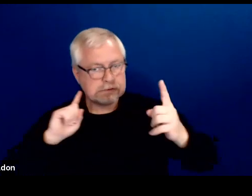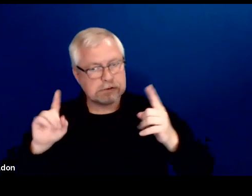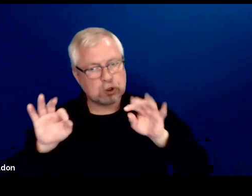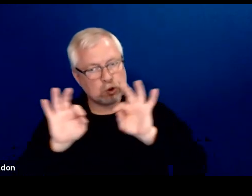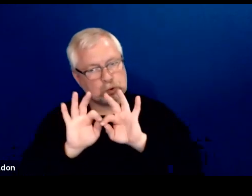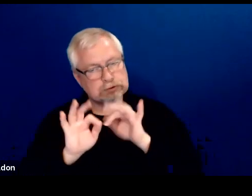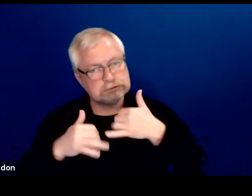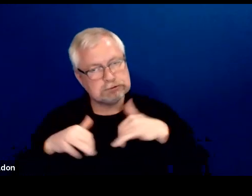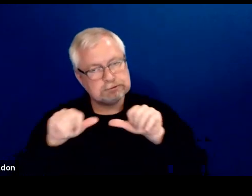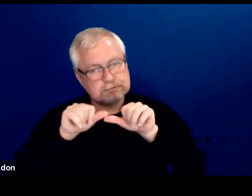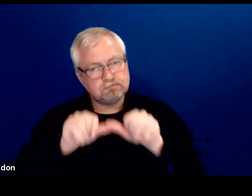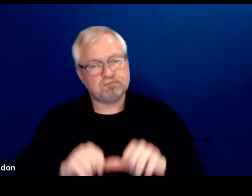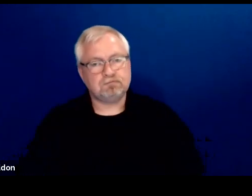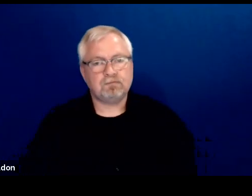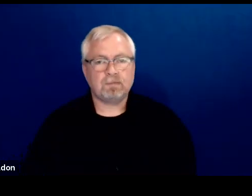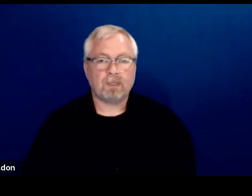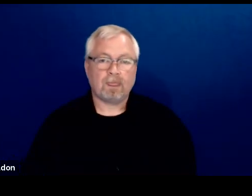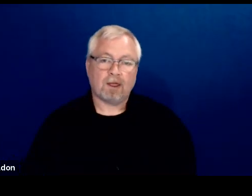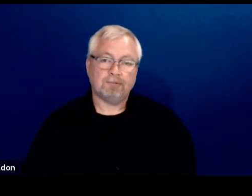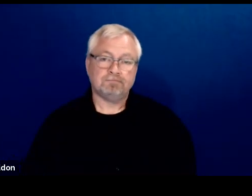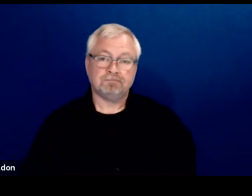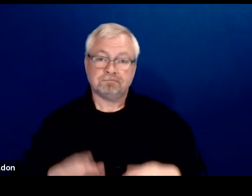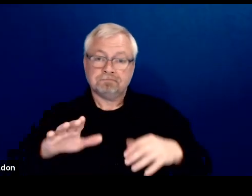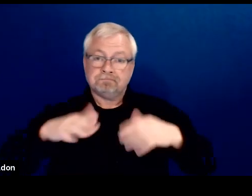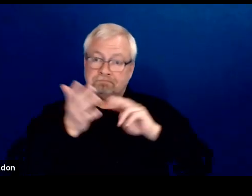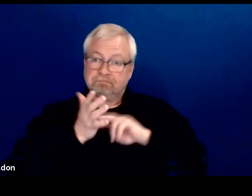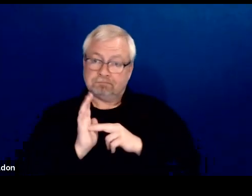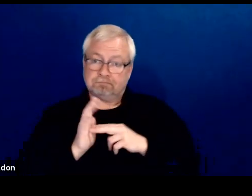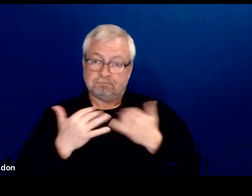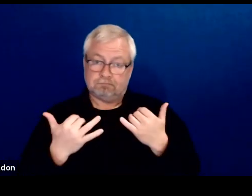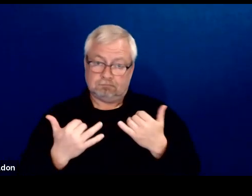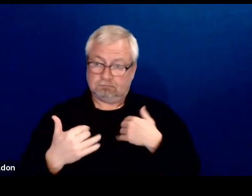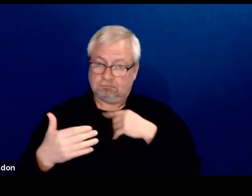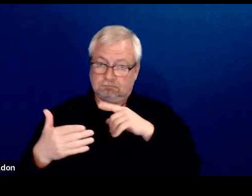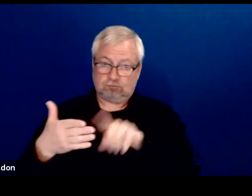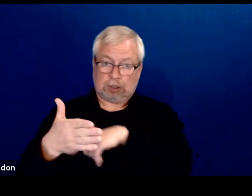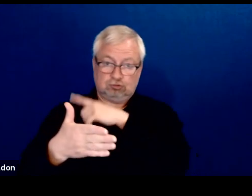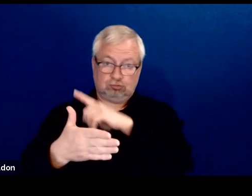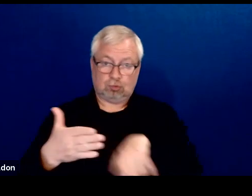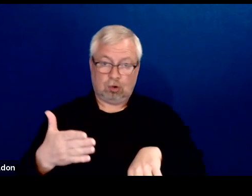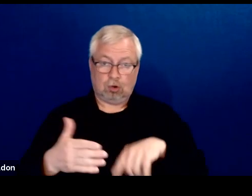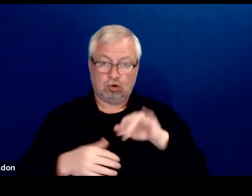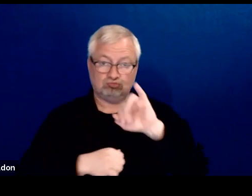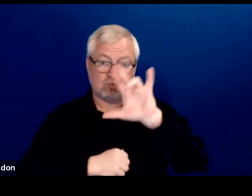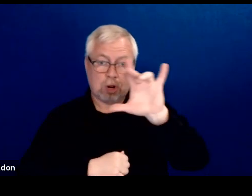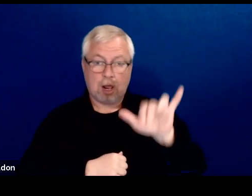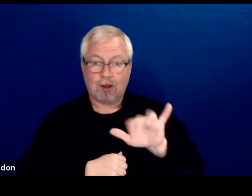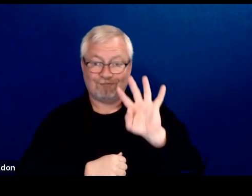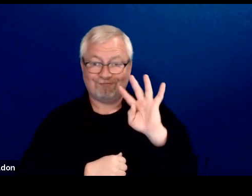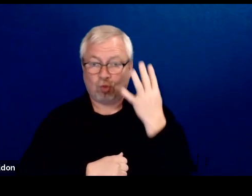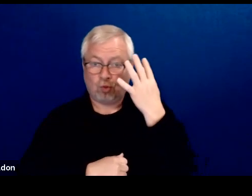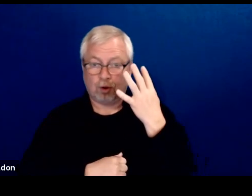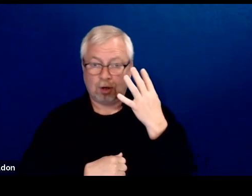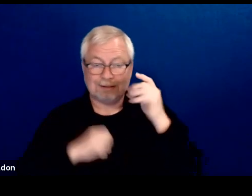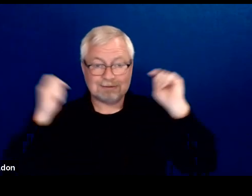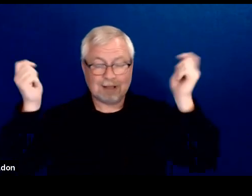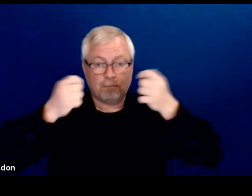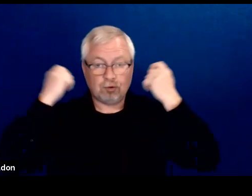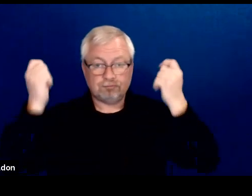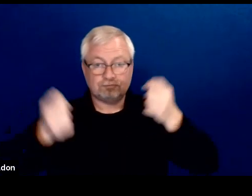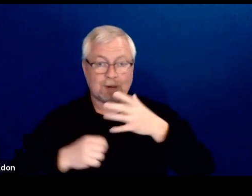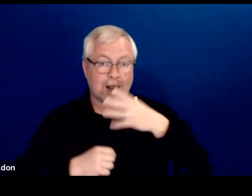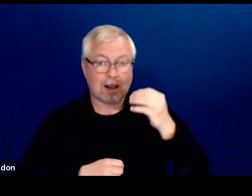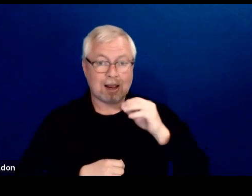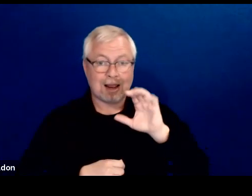cabin trips now? Is that what that looks like when you see that June, July peak? Well, we hesitate to say, let's just